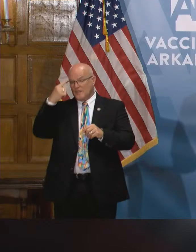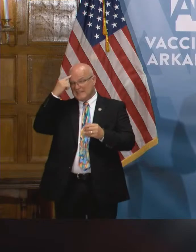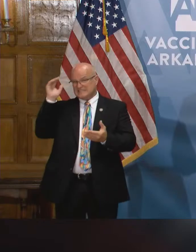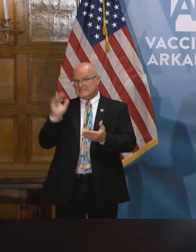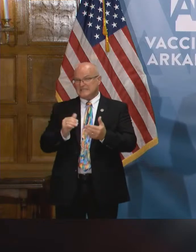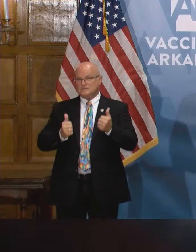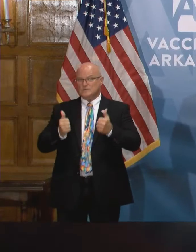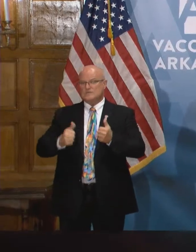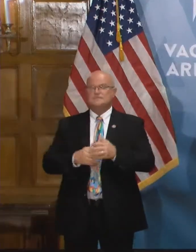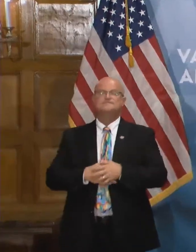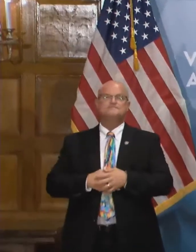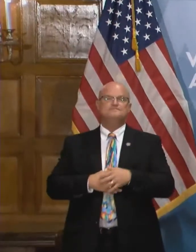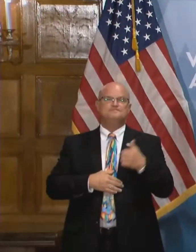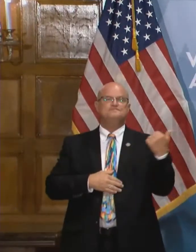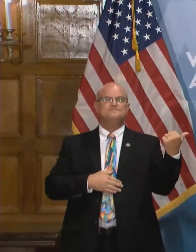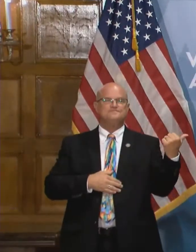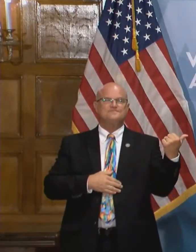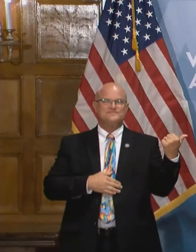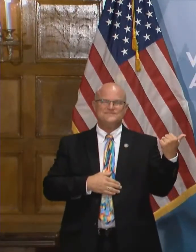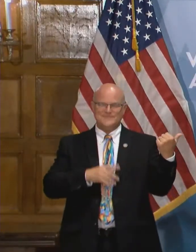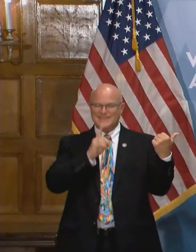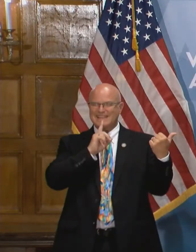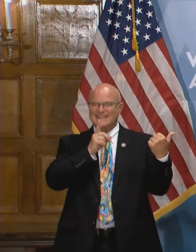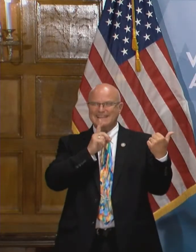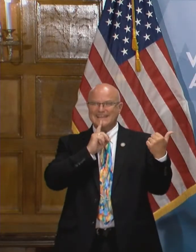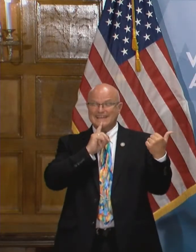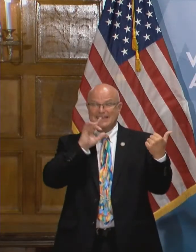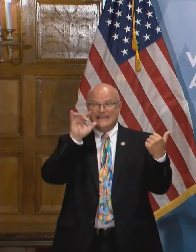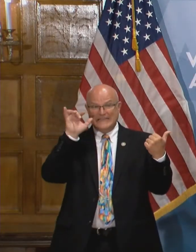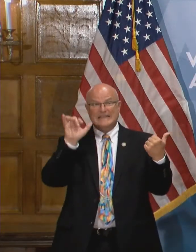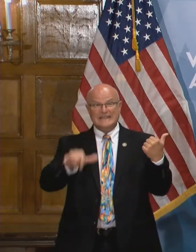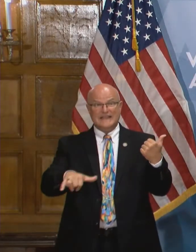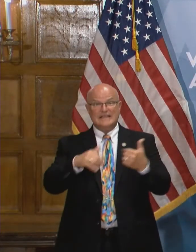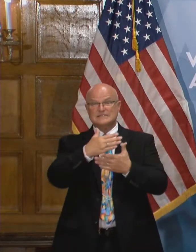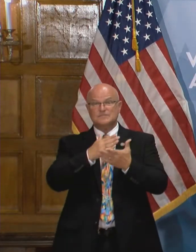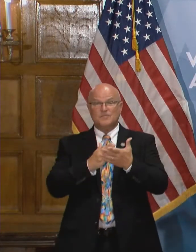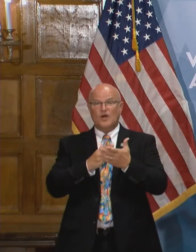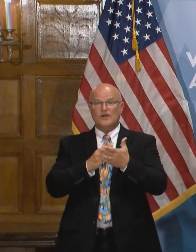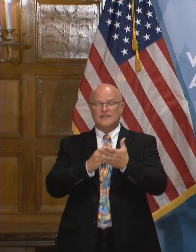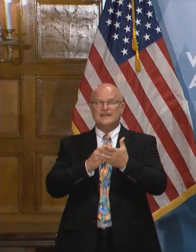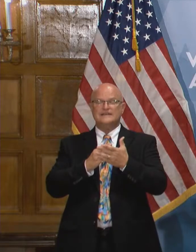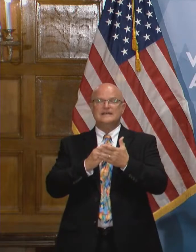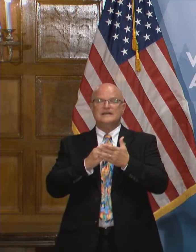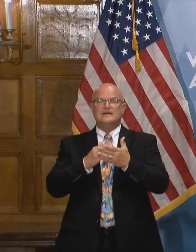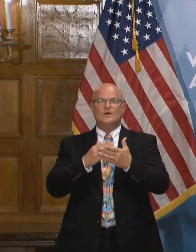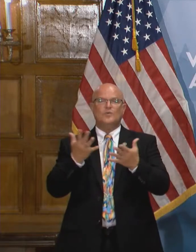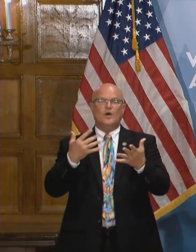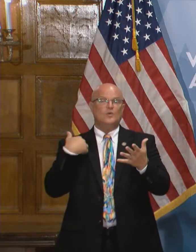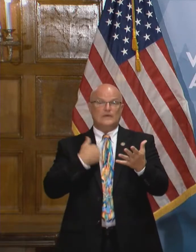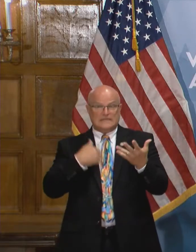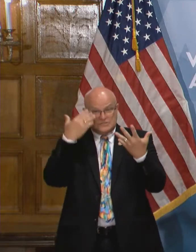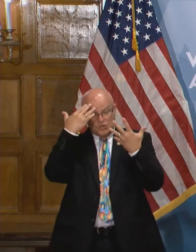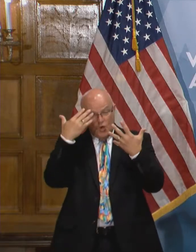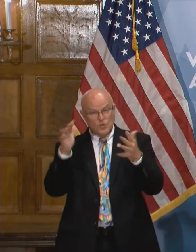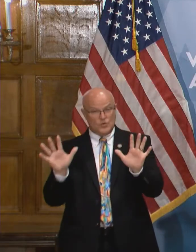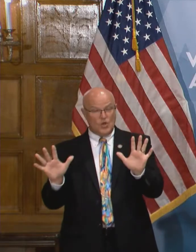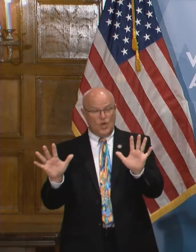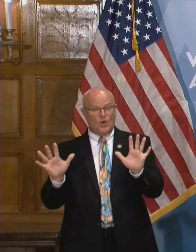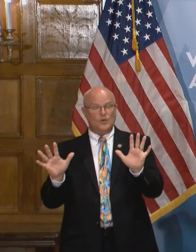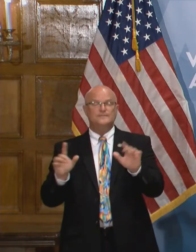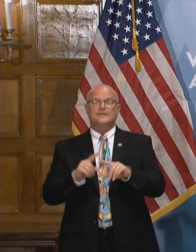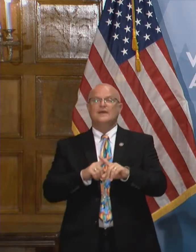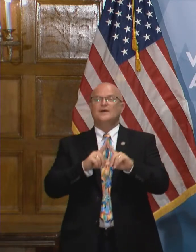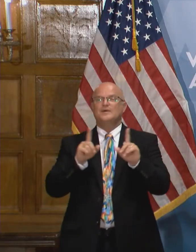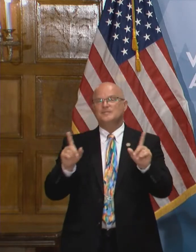lesser? Certainly, that is a part of the equation and part of what we don't know.